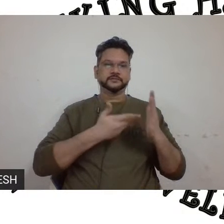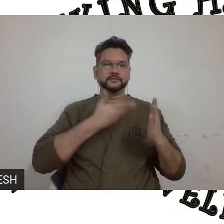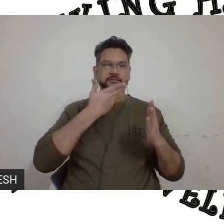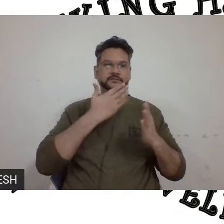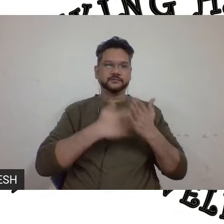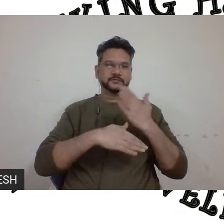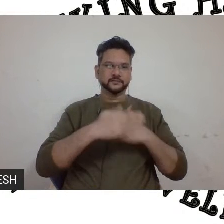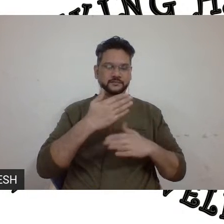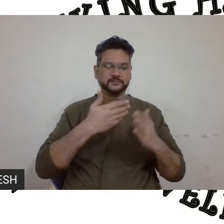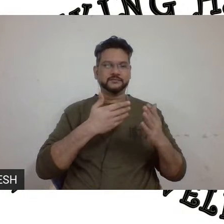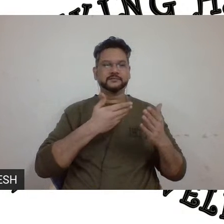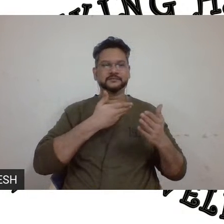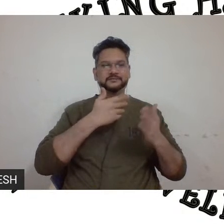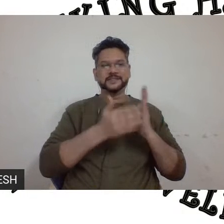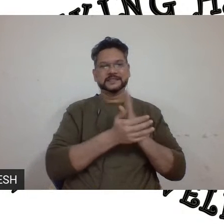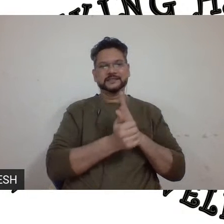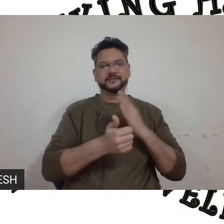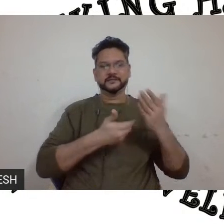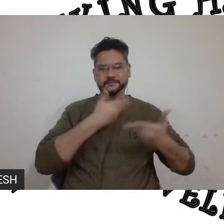including English,